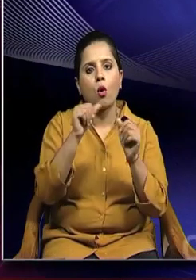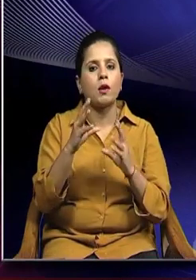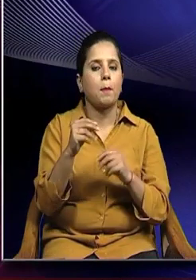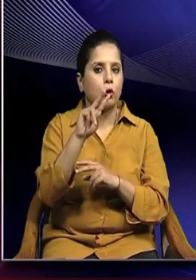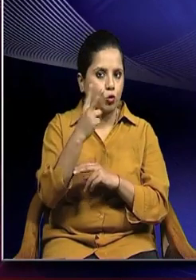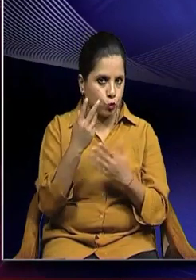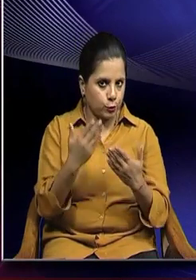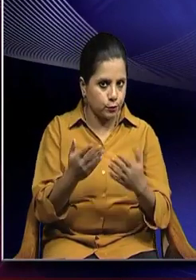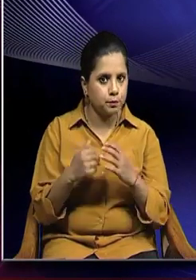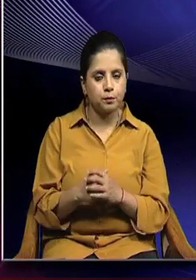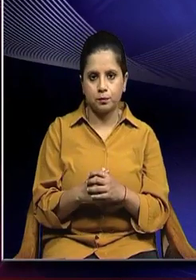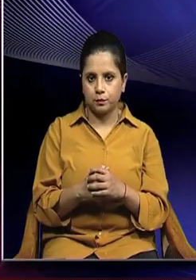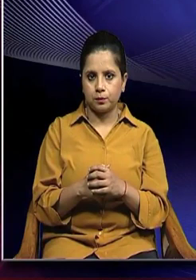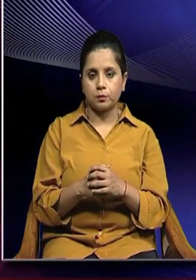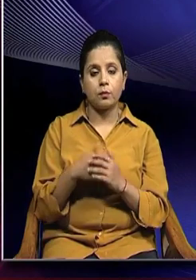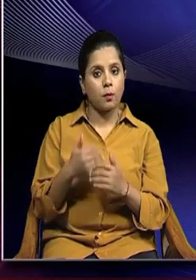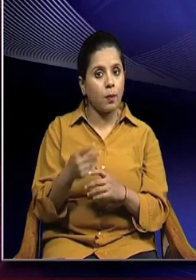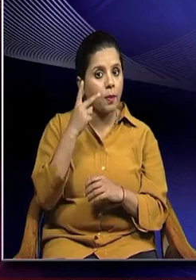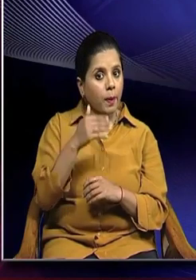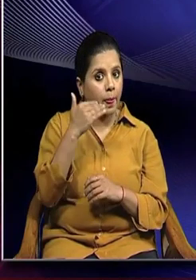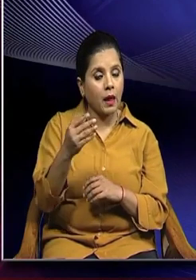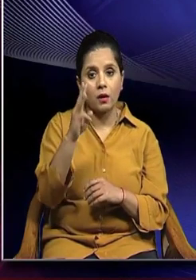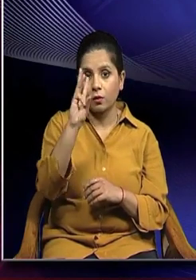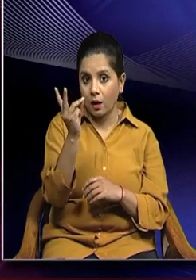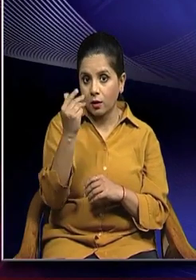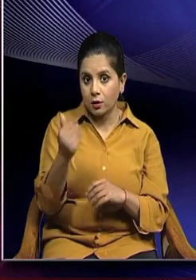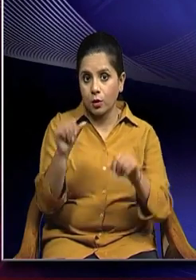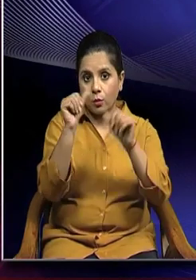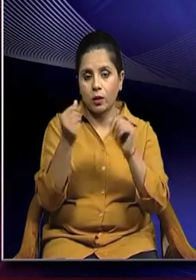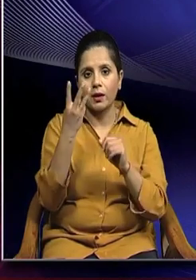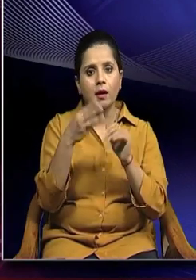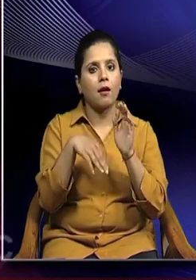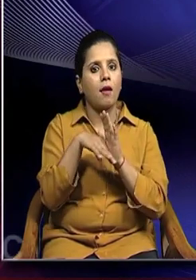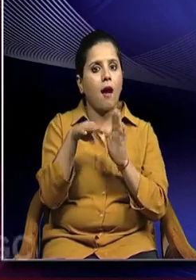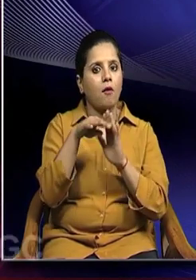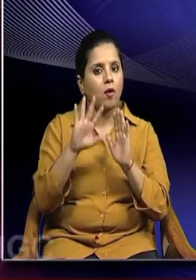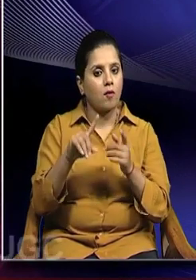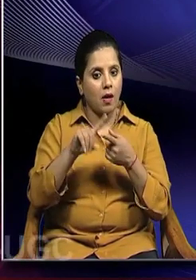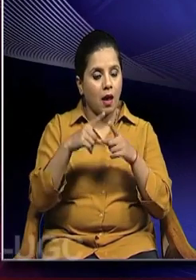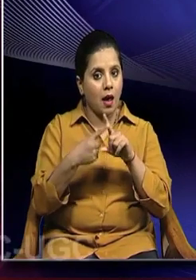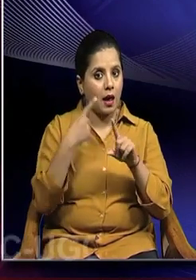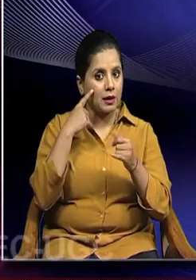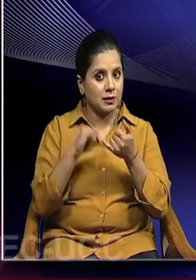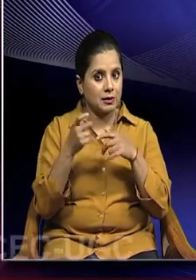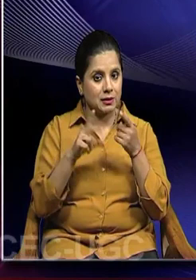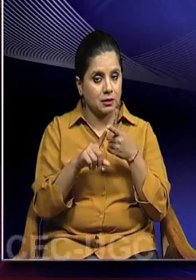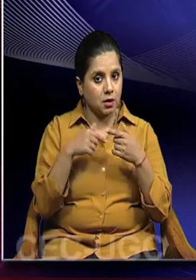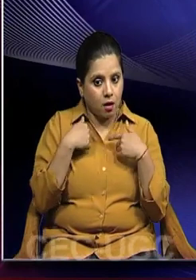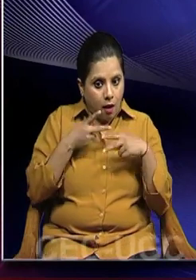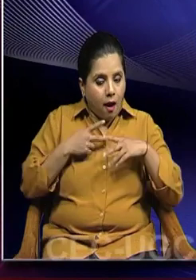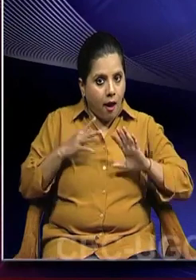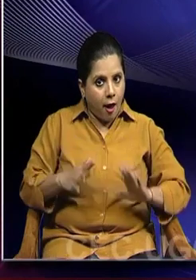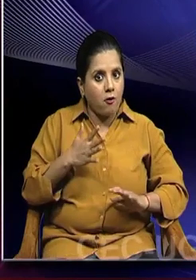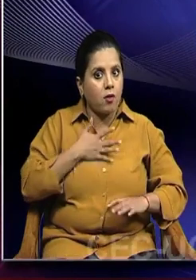2. Now the third model is the three levels of existence. It is showing us the